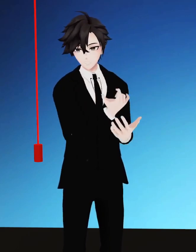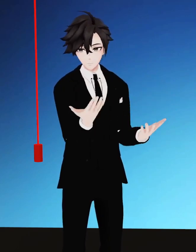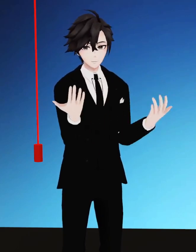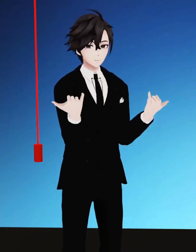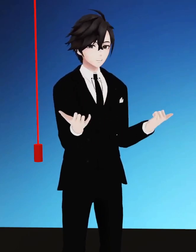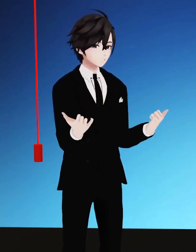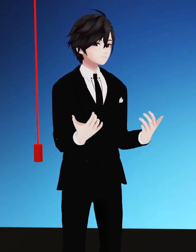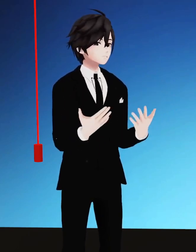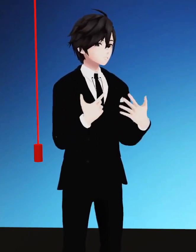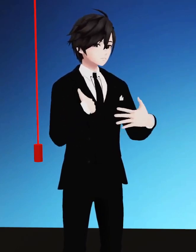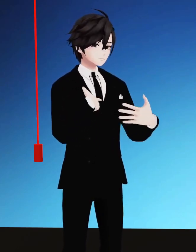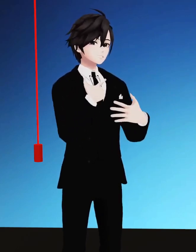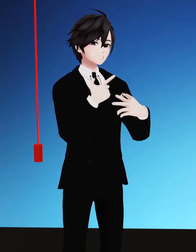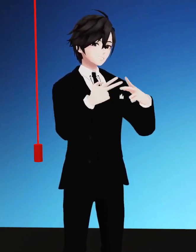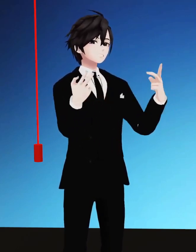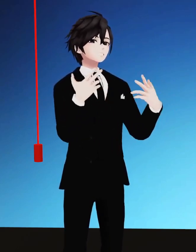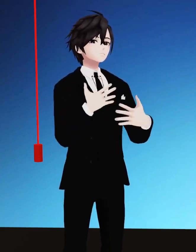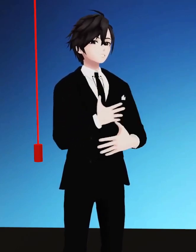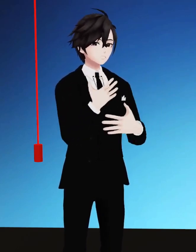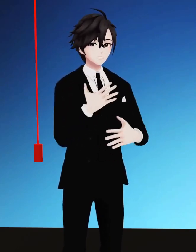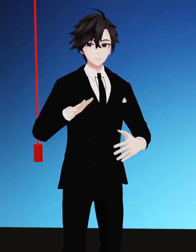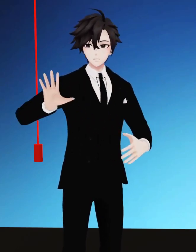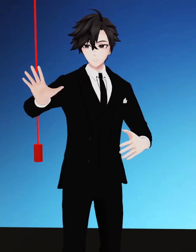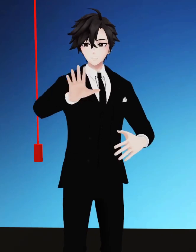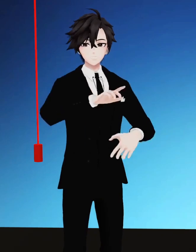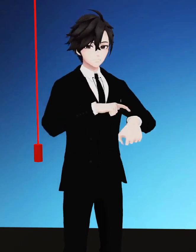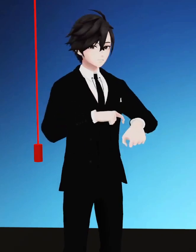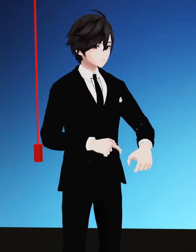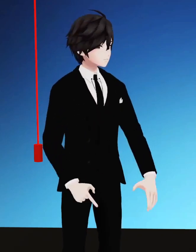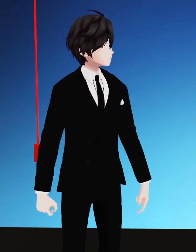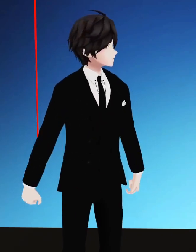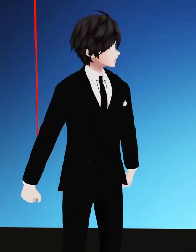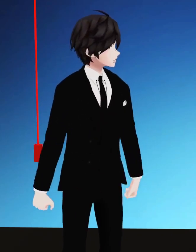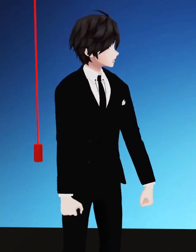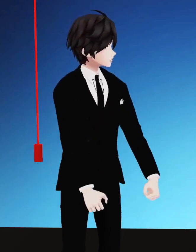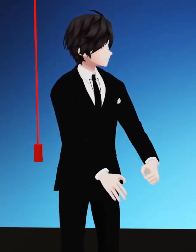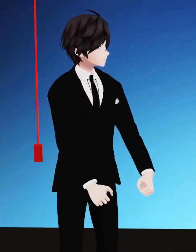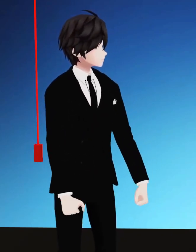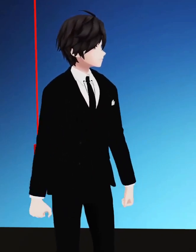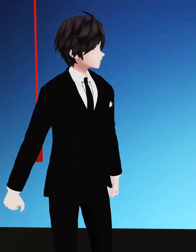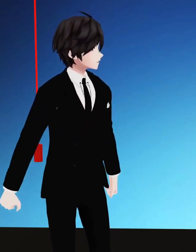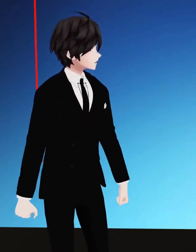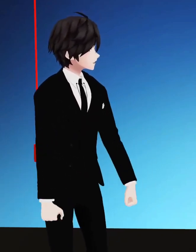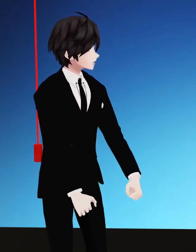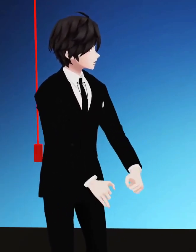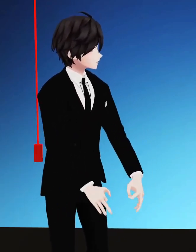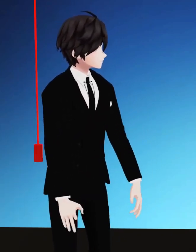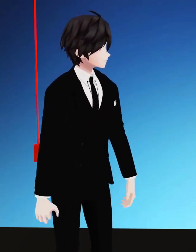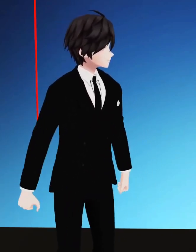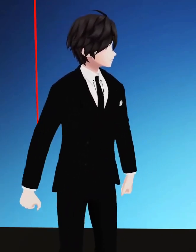We do have everything recorded today, so we'll be able to post that, and I hope you all enjoyed and had a great time.